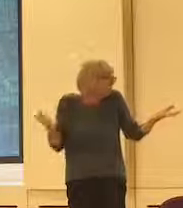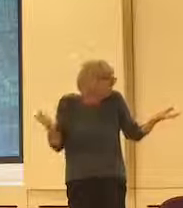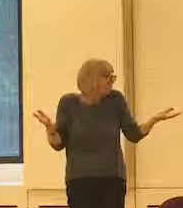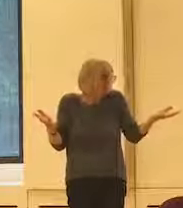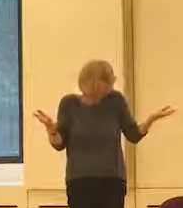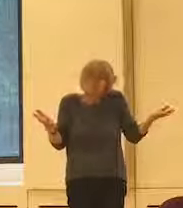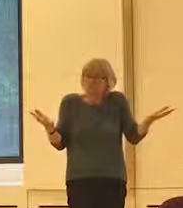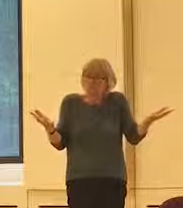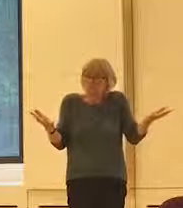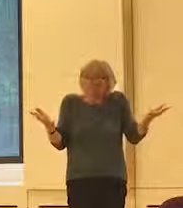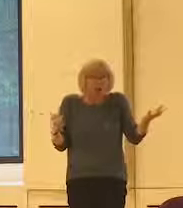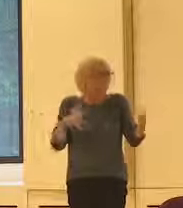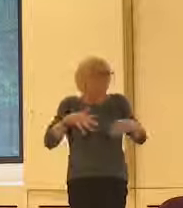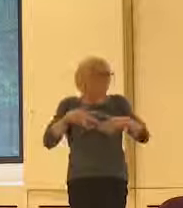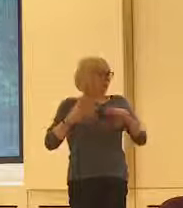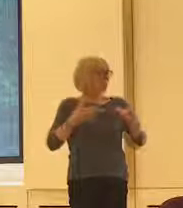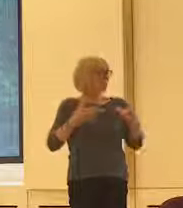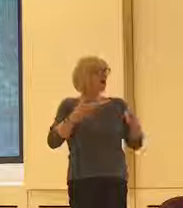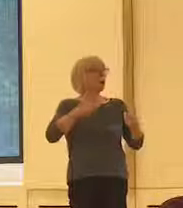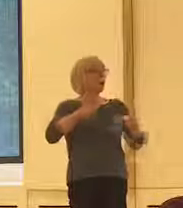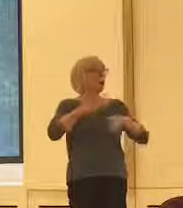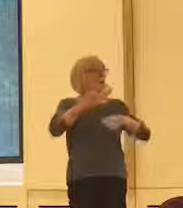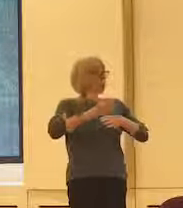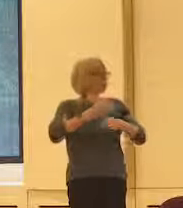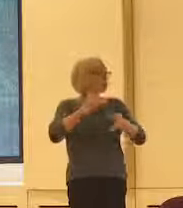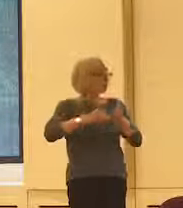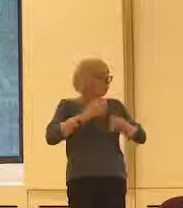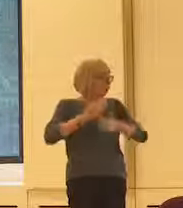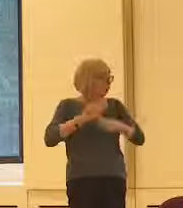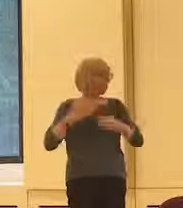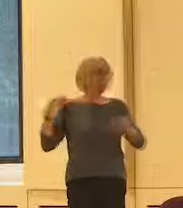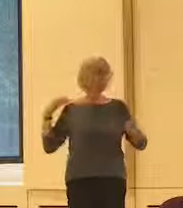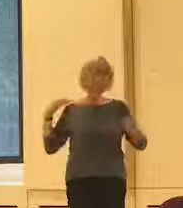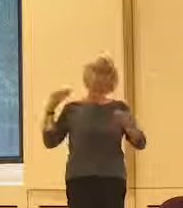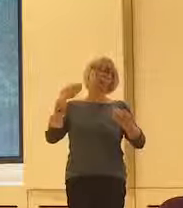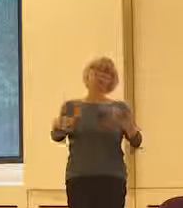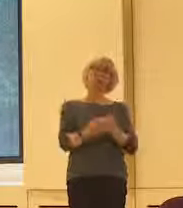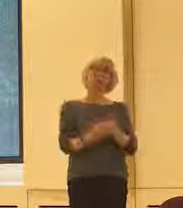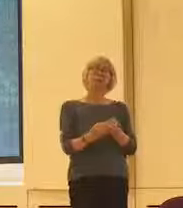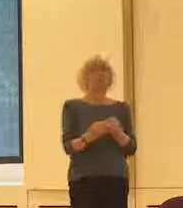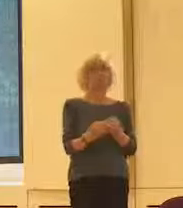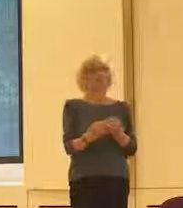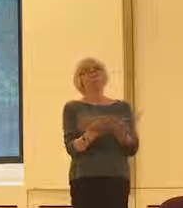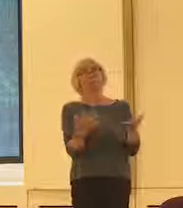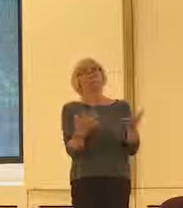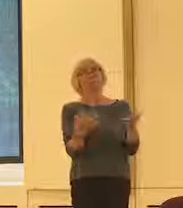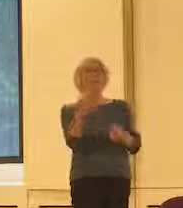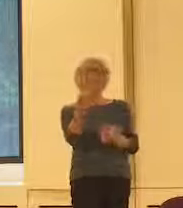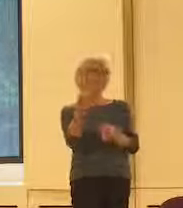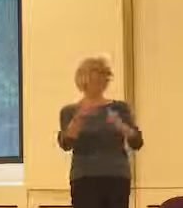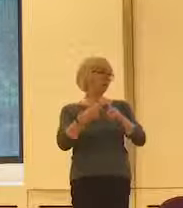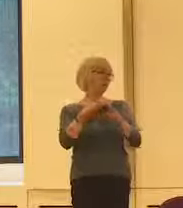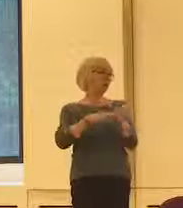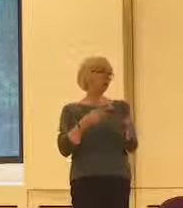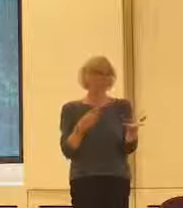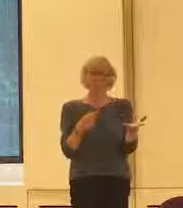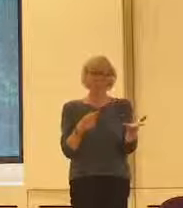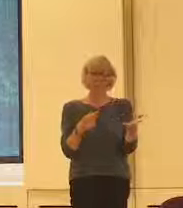disagree. But I feel I've been a social worker for 40 plus